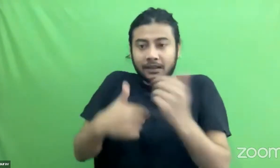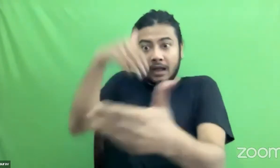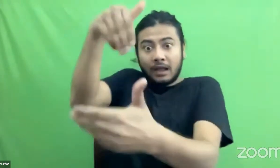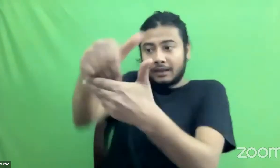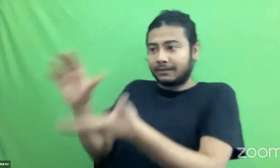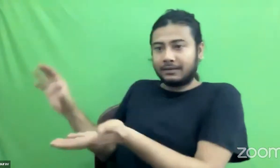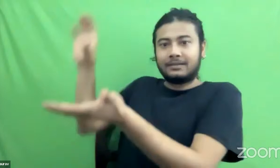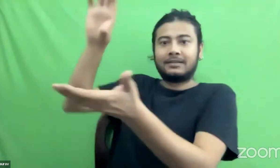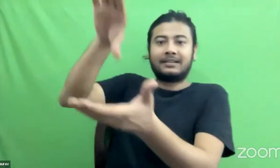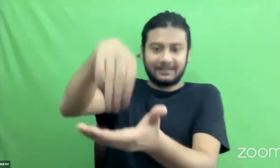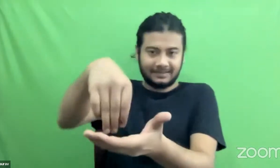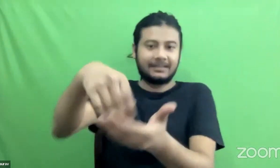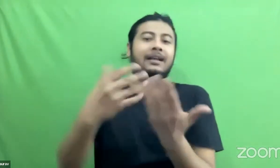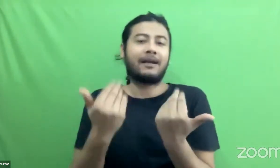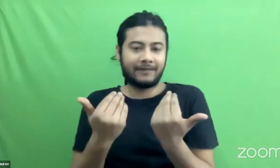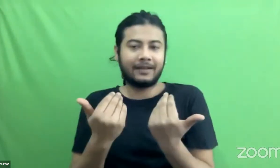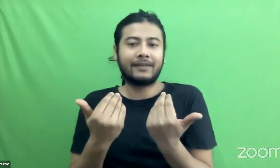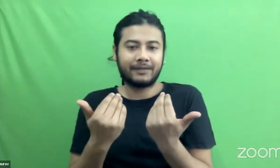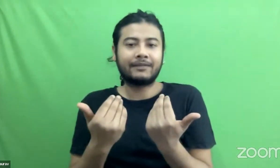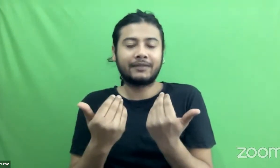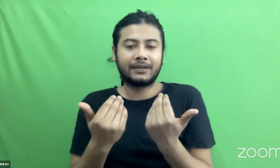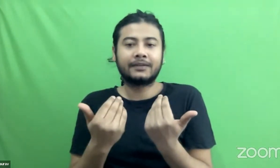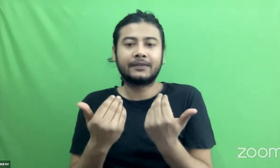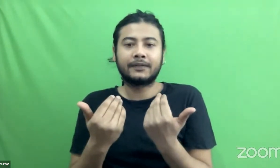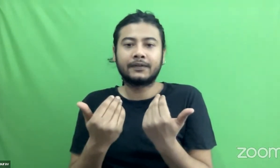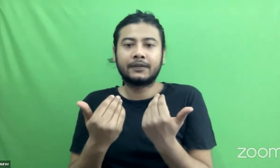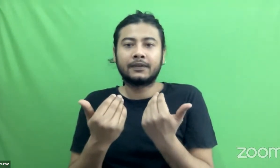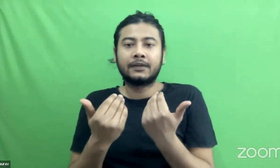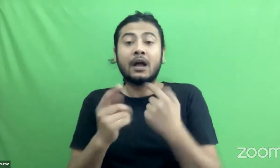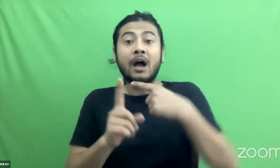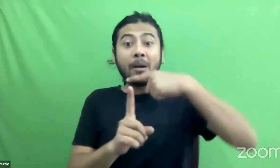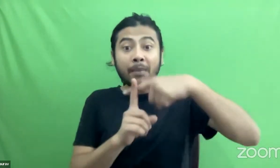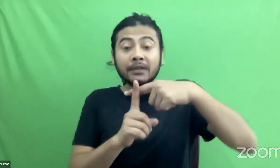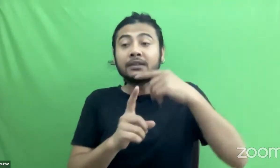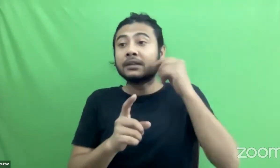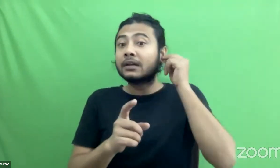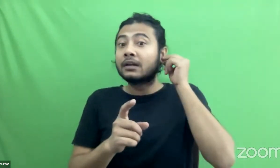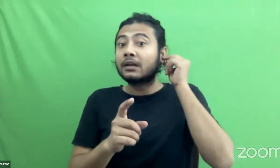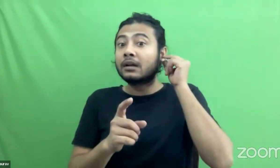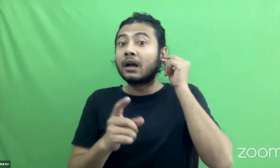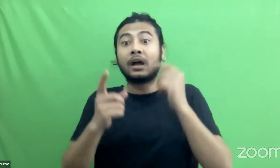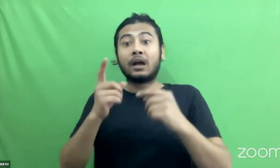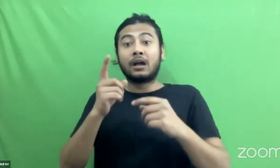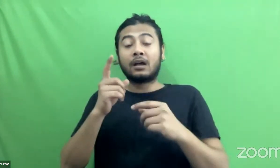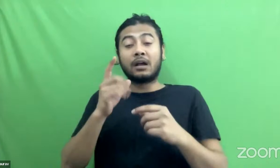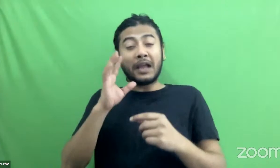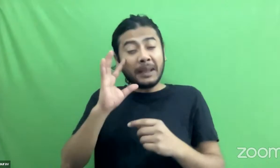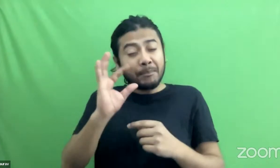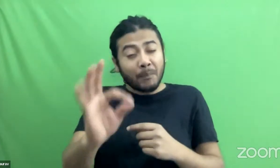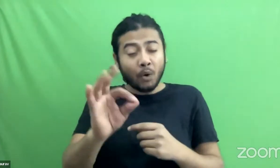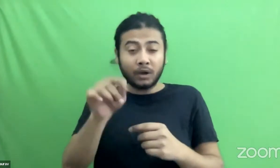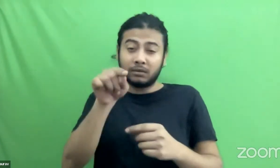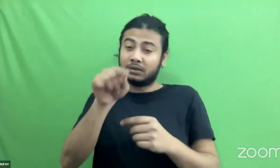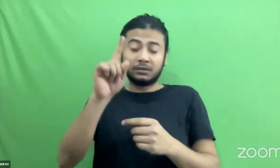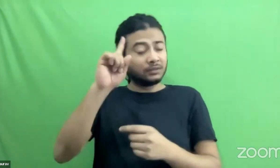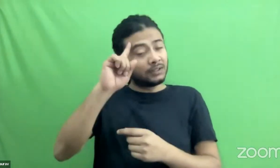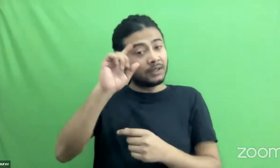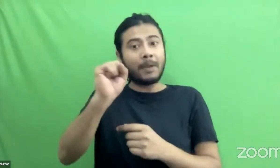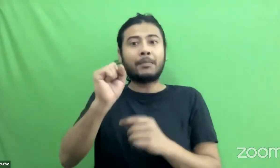protected from greatest type of fear. Please note it, this is very important. If you